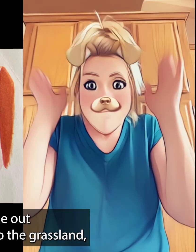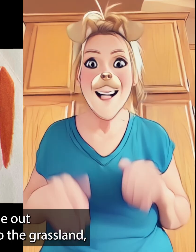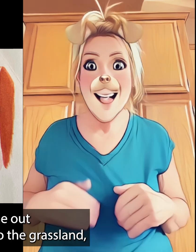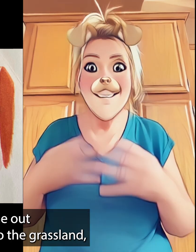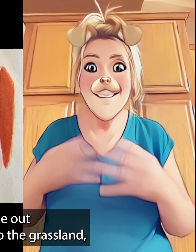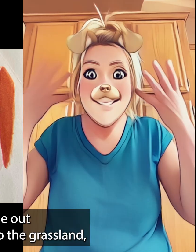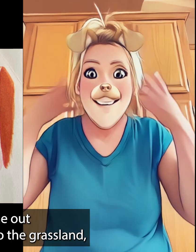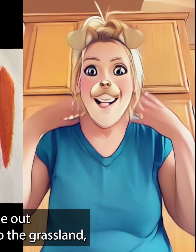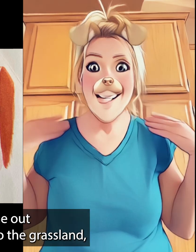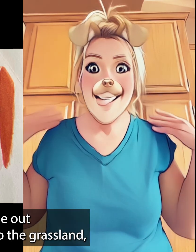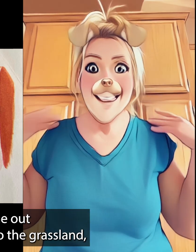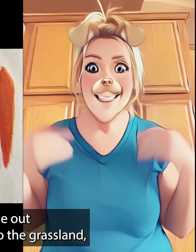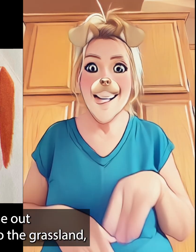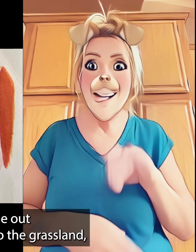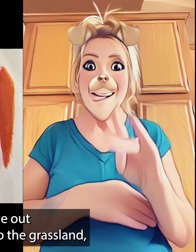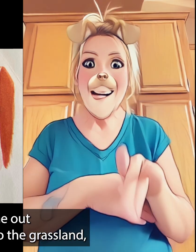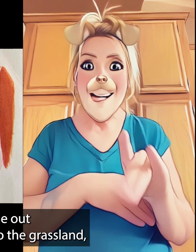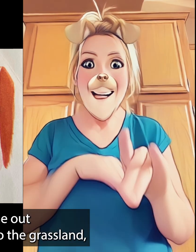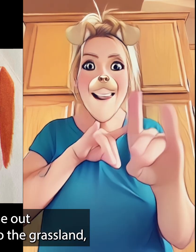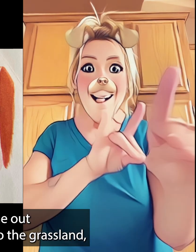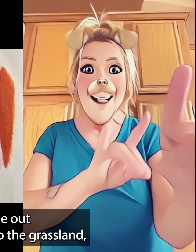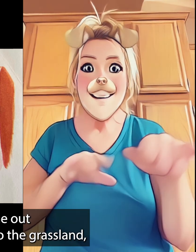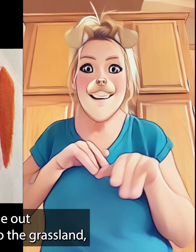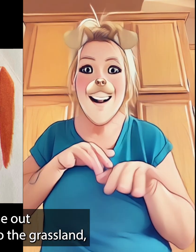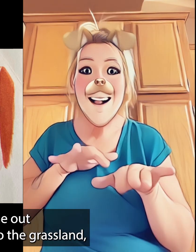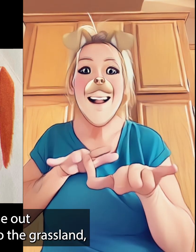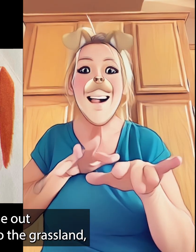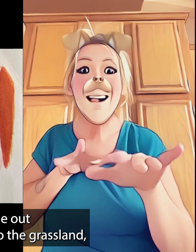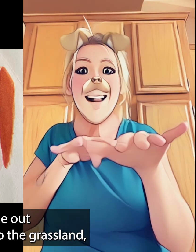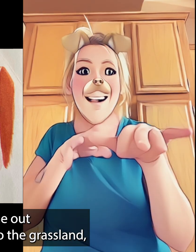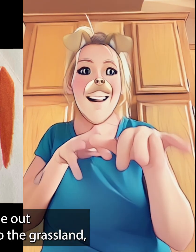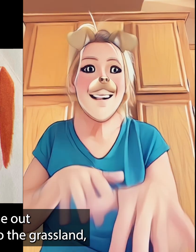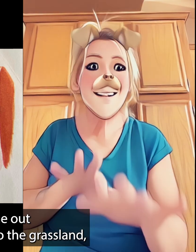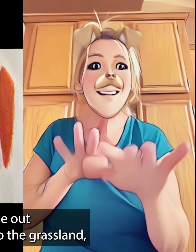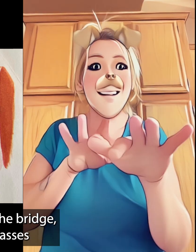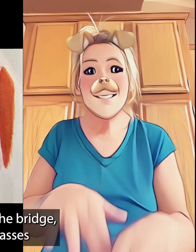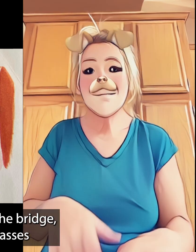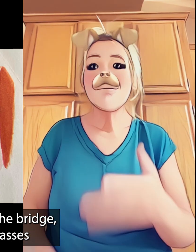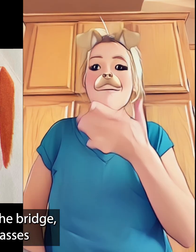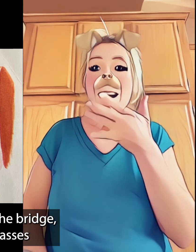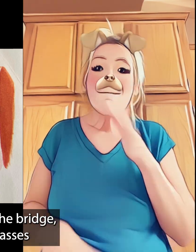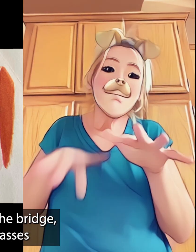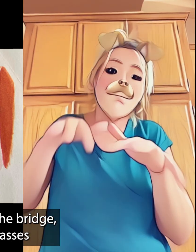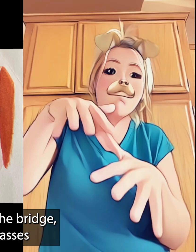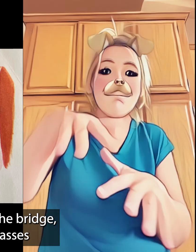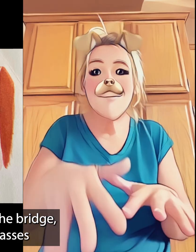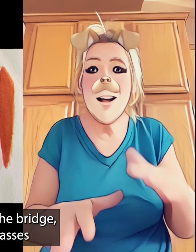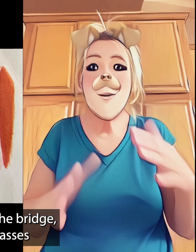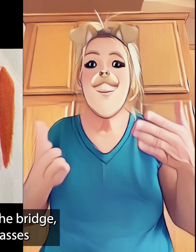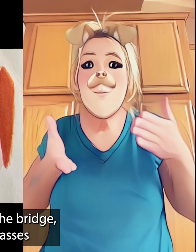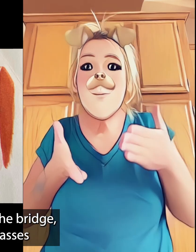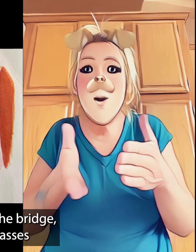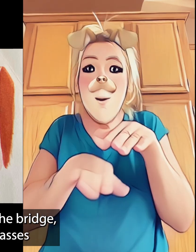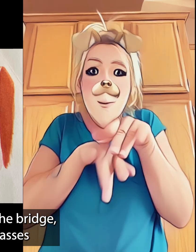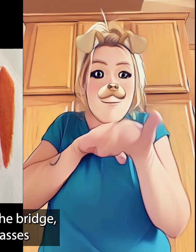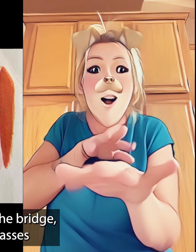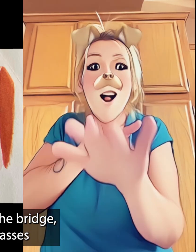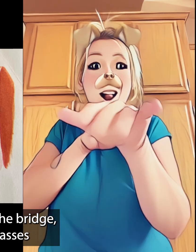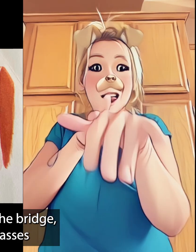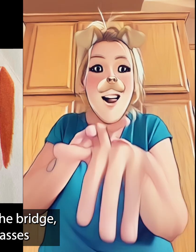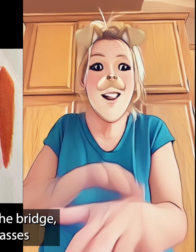little faces came out, and they ran up the hill to the grassland, to the road, across the